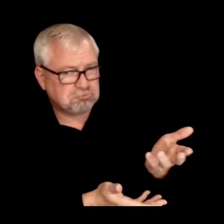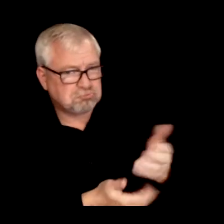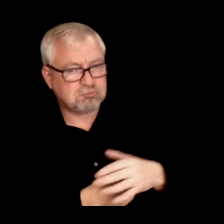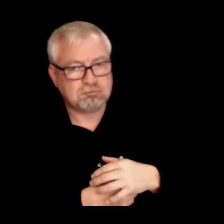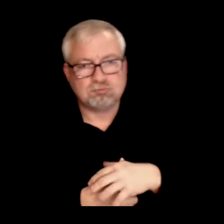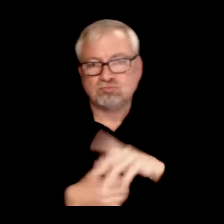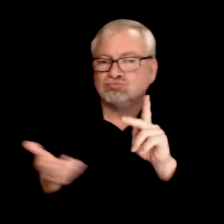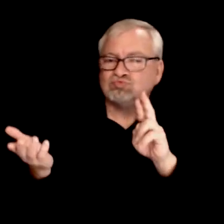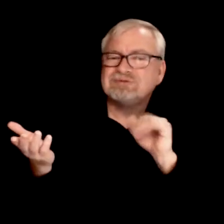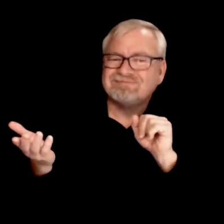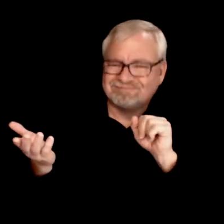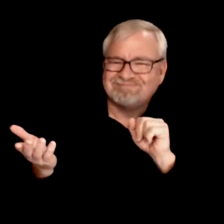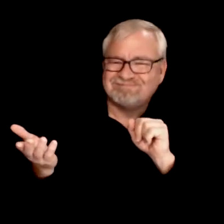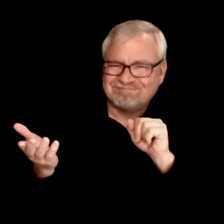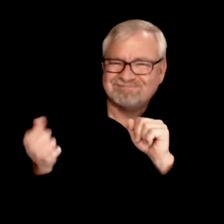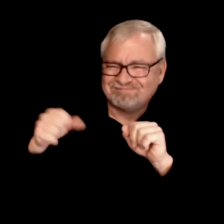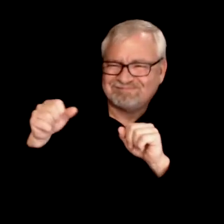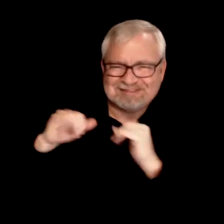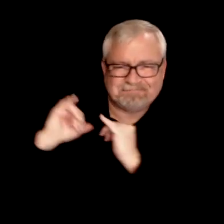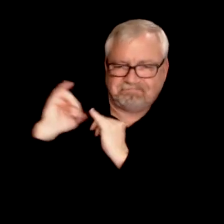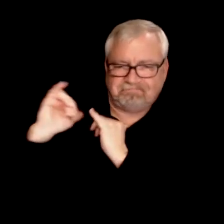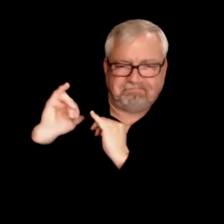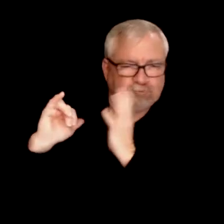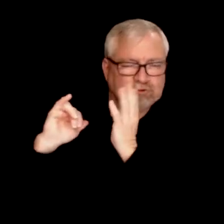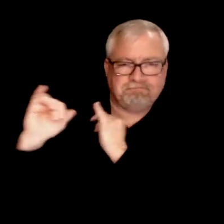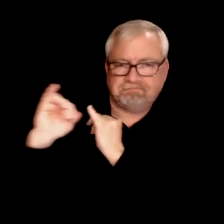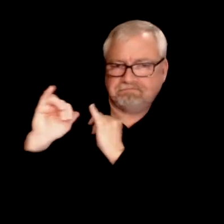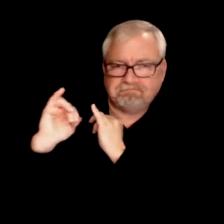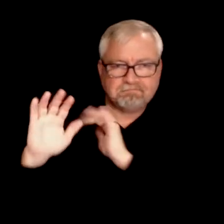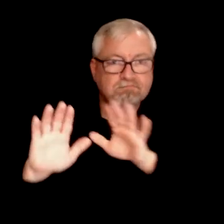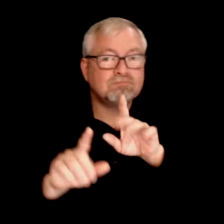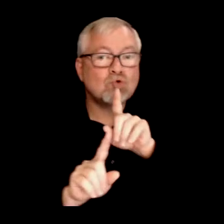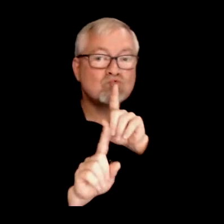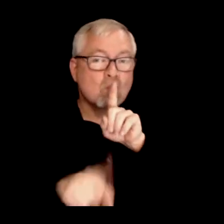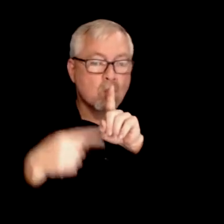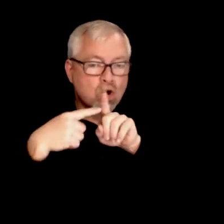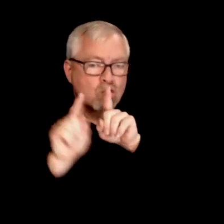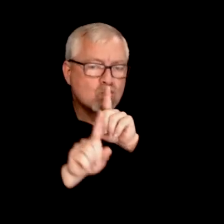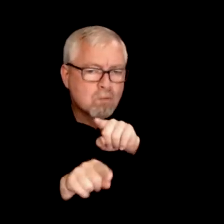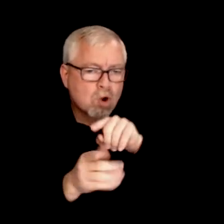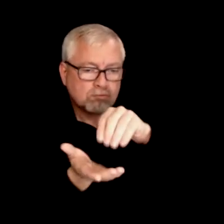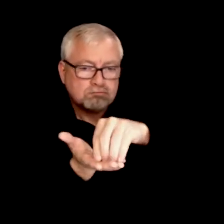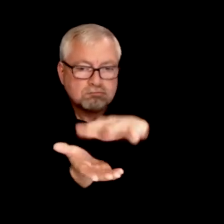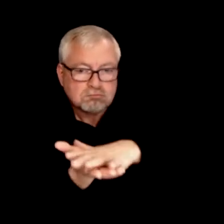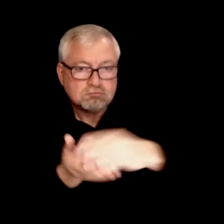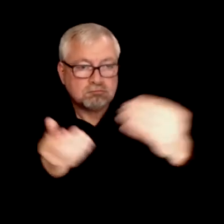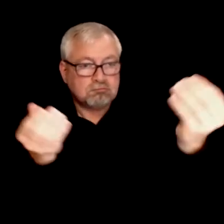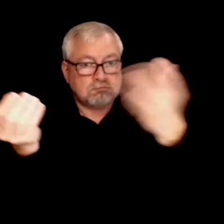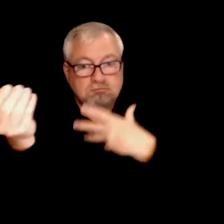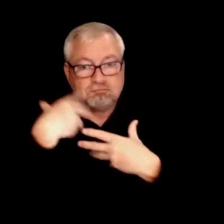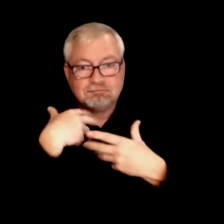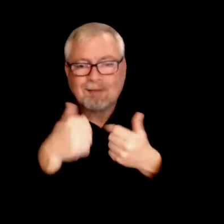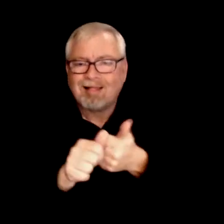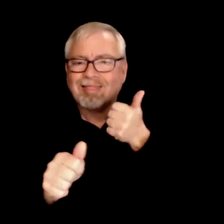are lagging indicators. And what that means is that even as we see cases start to increase, we